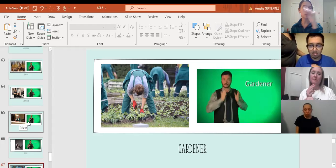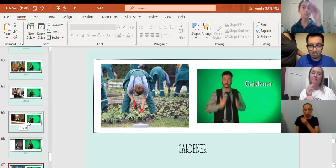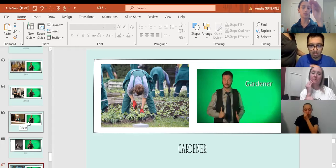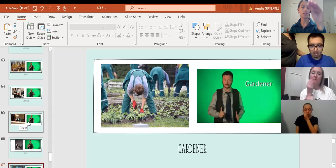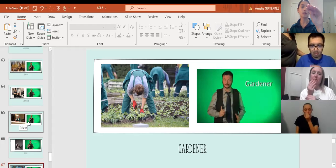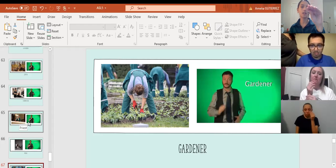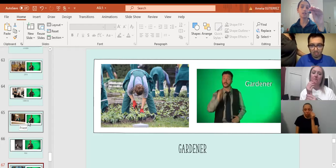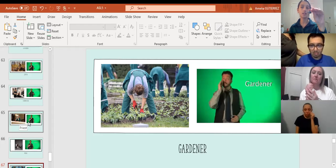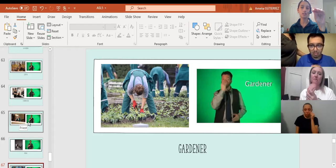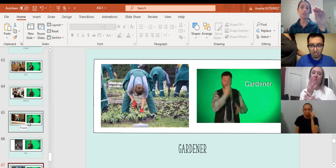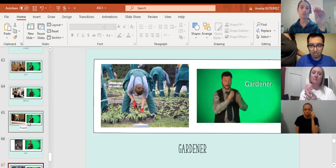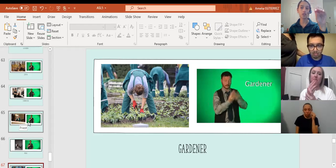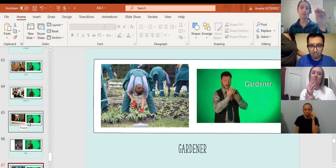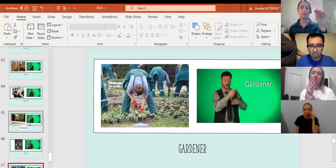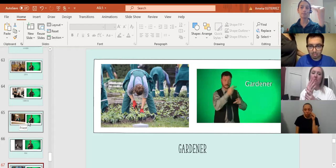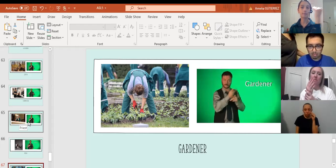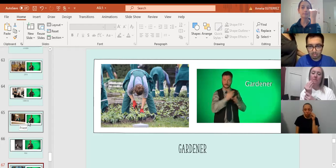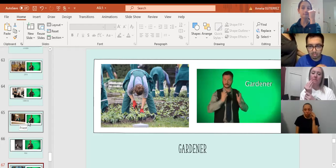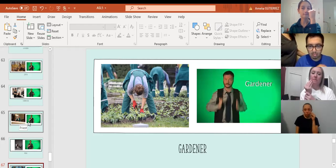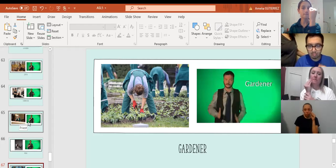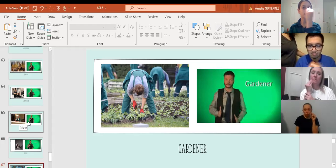Flower, so with this hand shape,